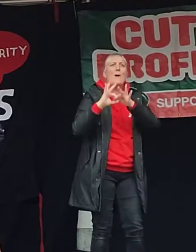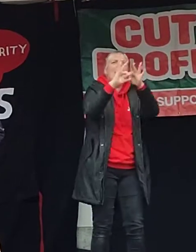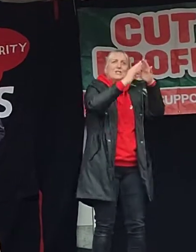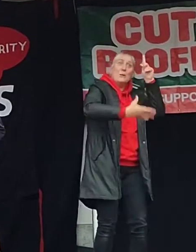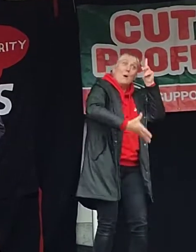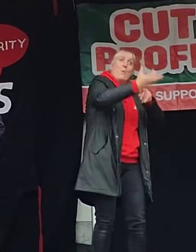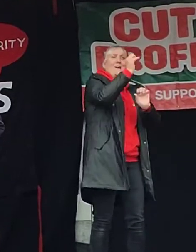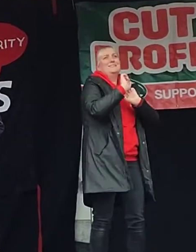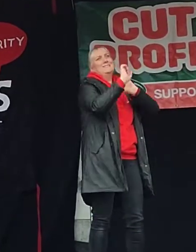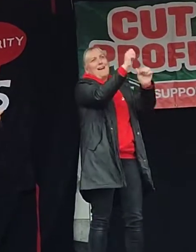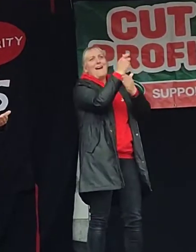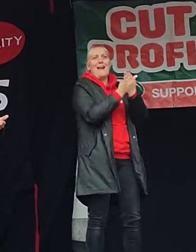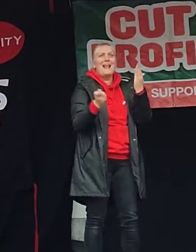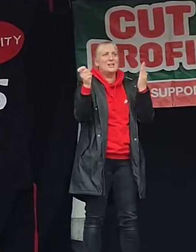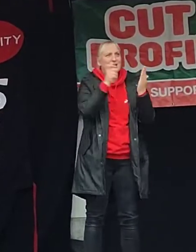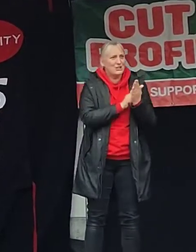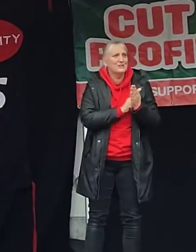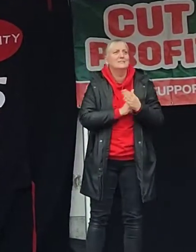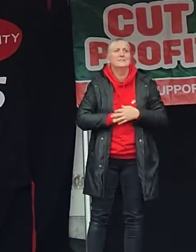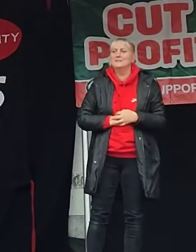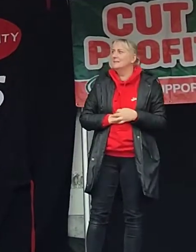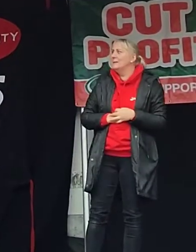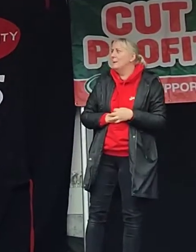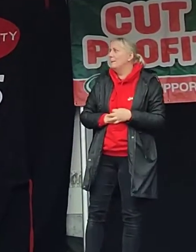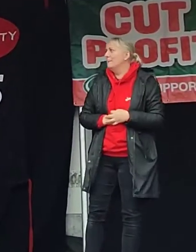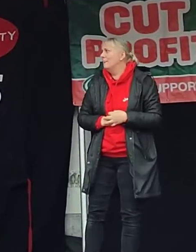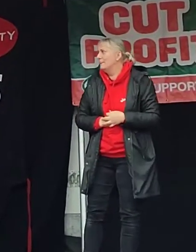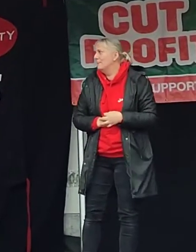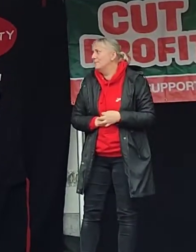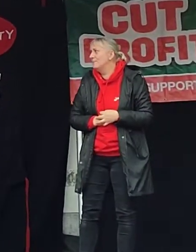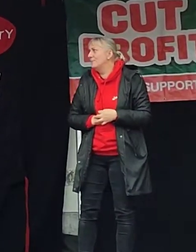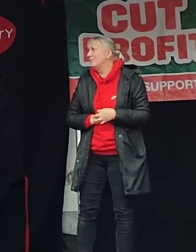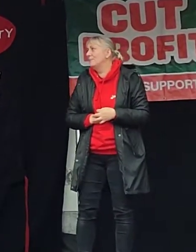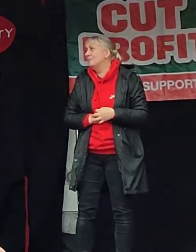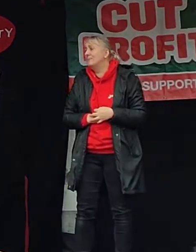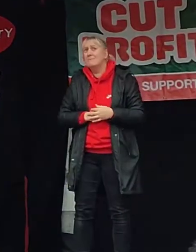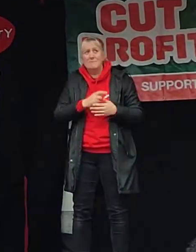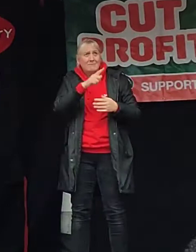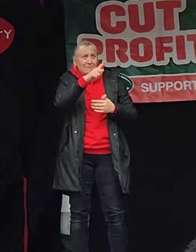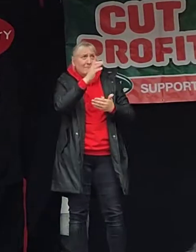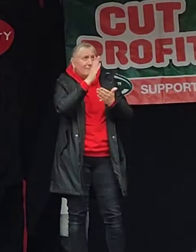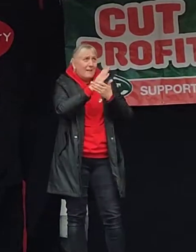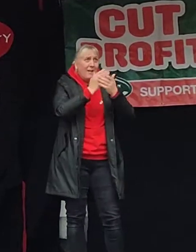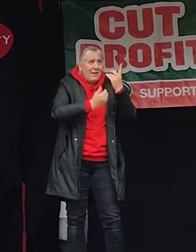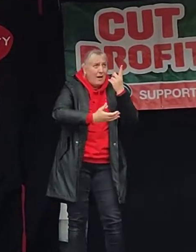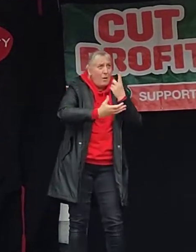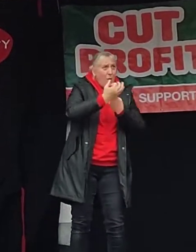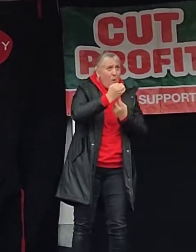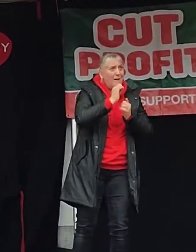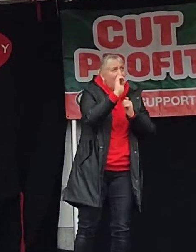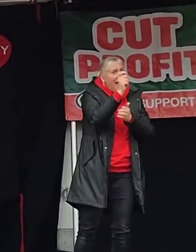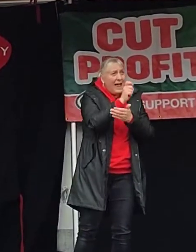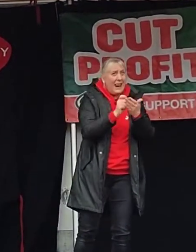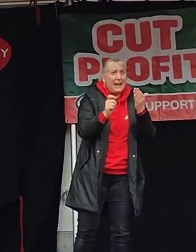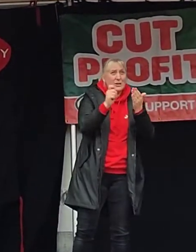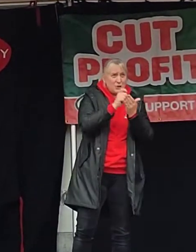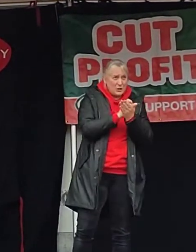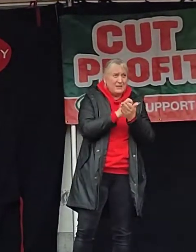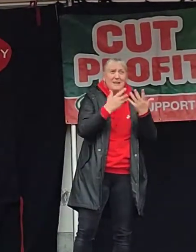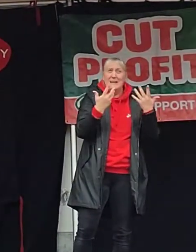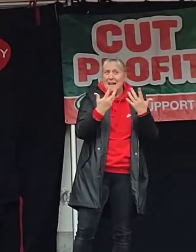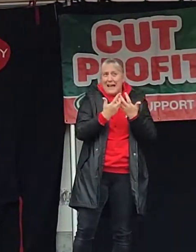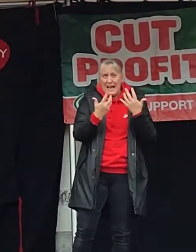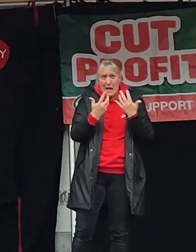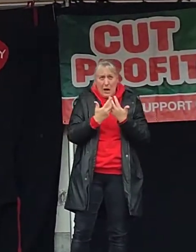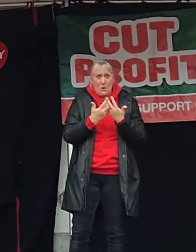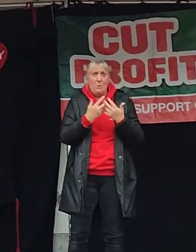election. And you know what? They didn't win that election by triangulation